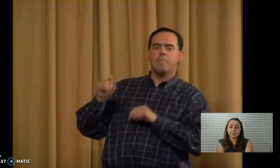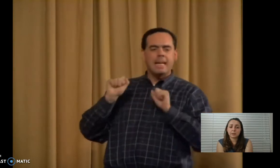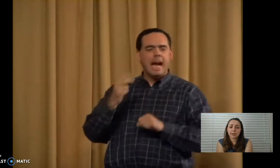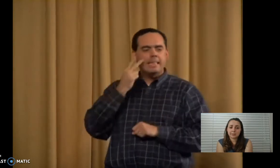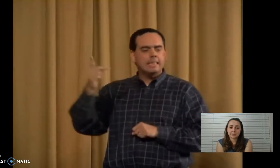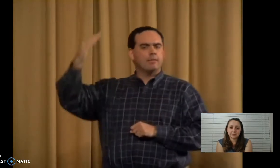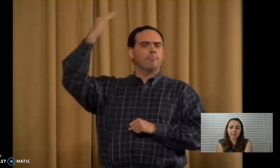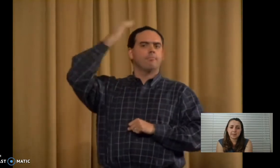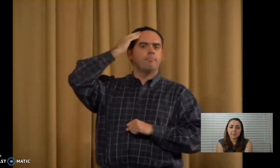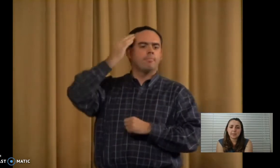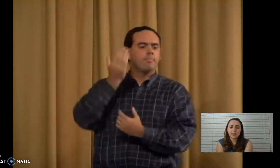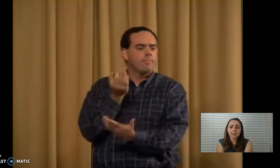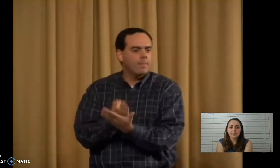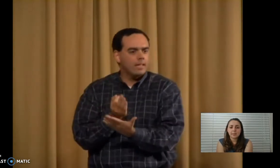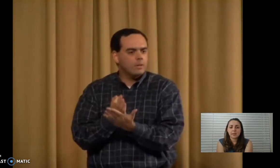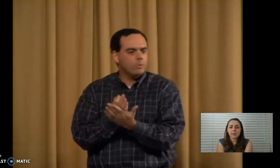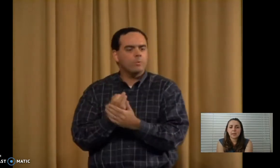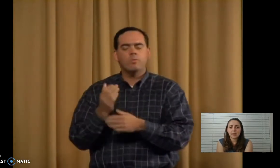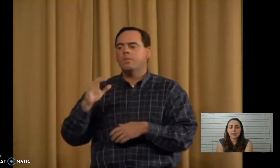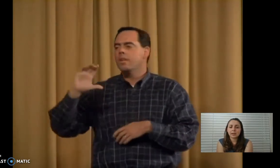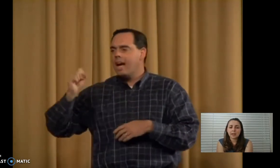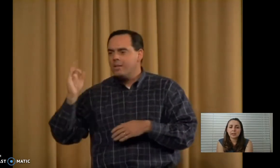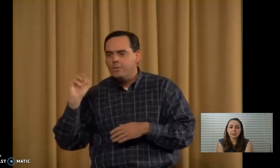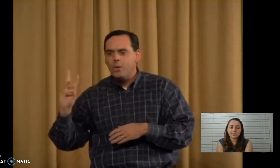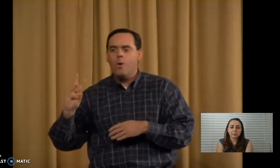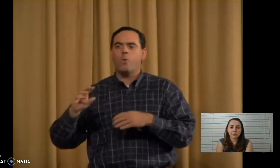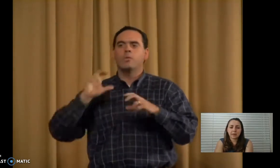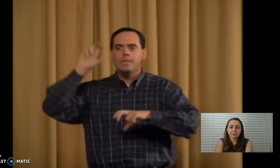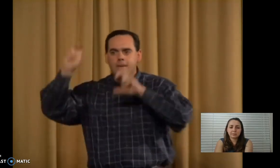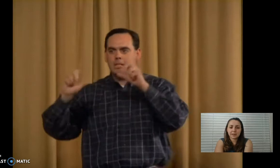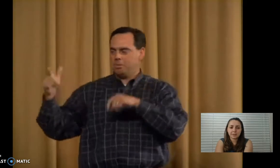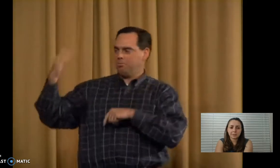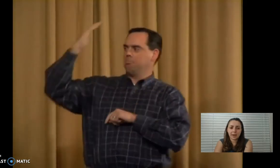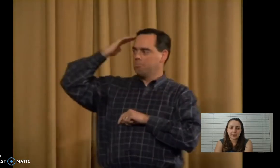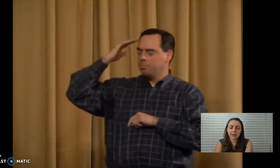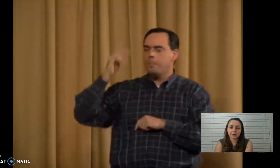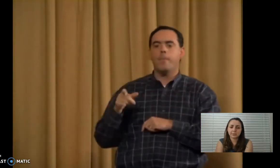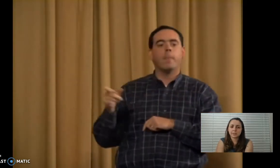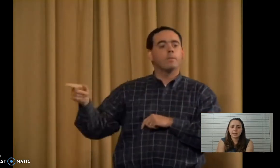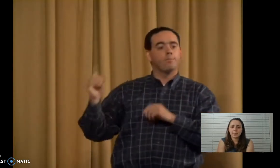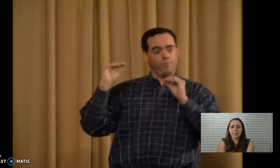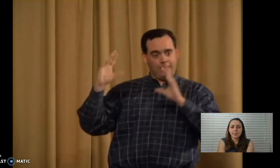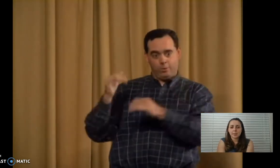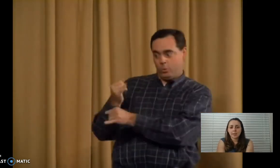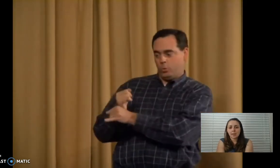deaf school contacted me. And I could tell he had some sort of knowledge and financial background.